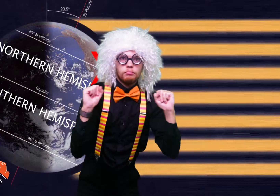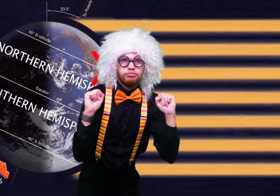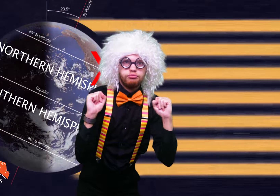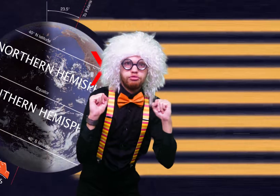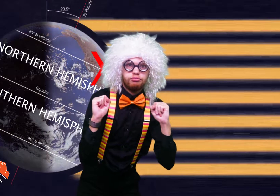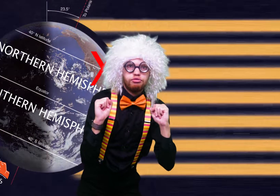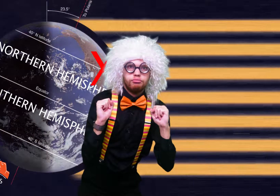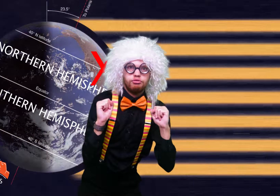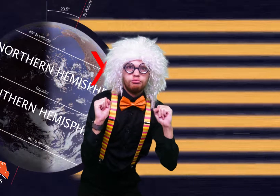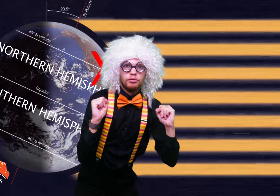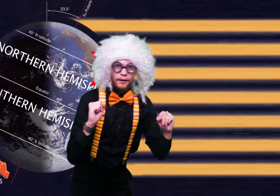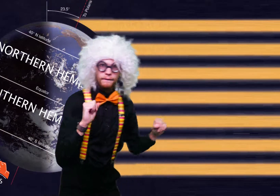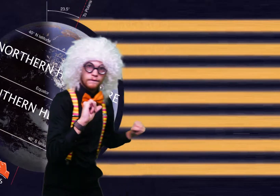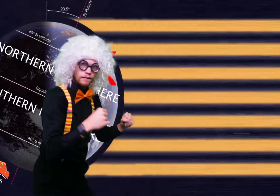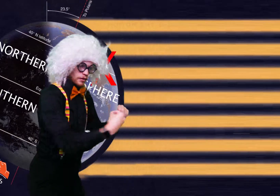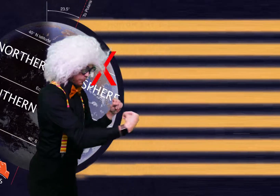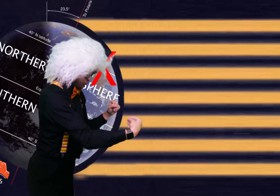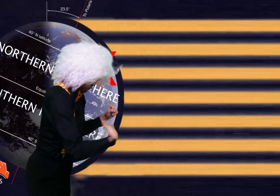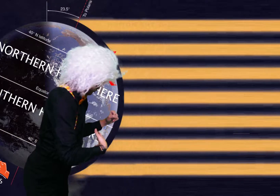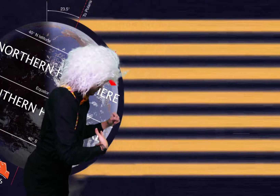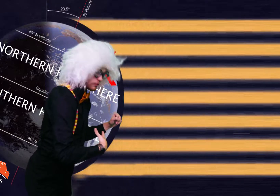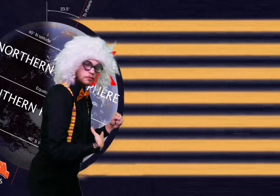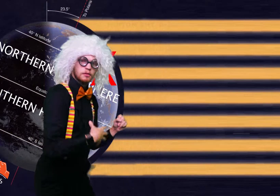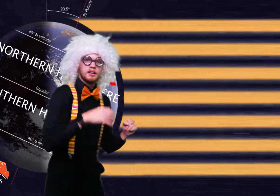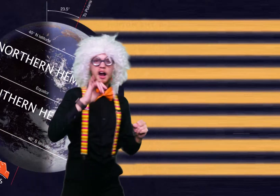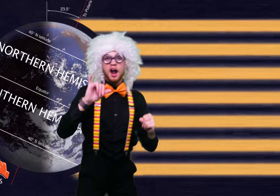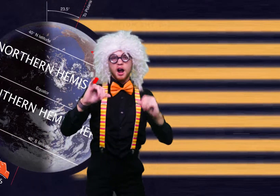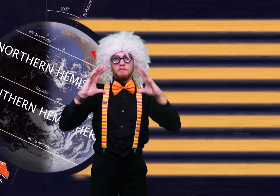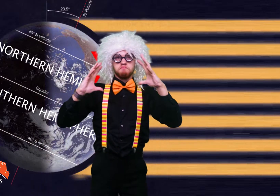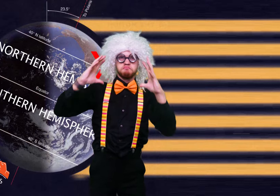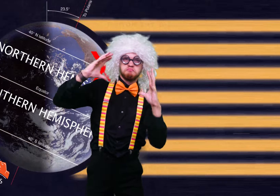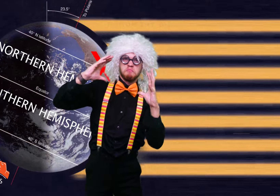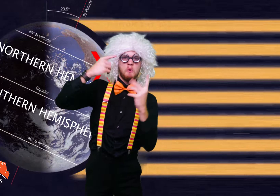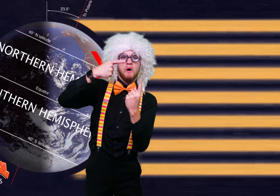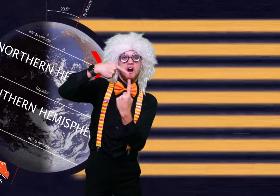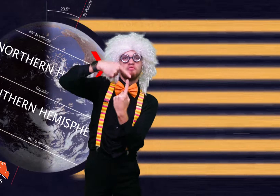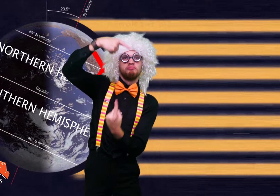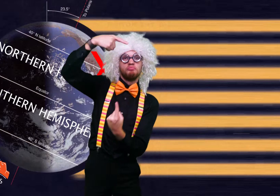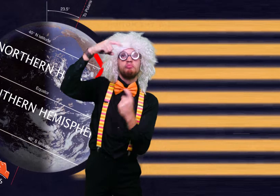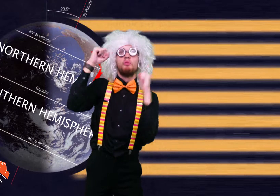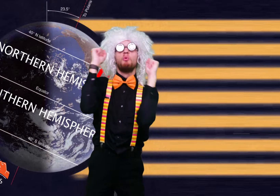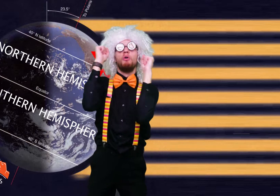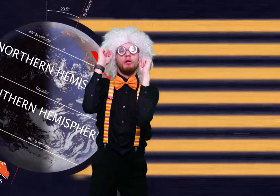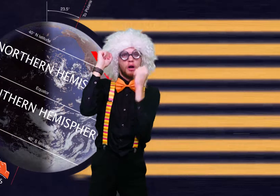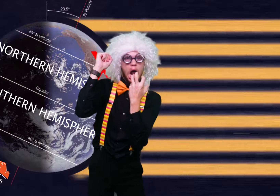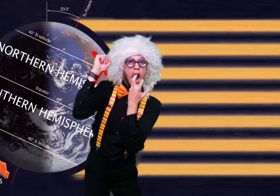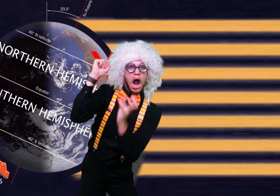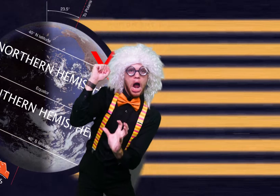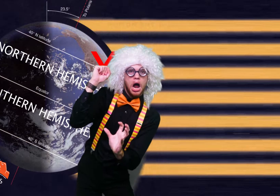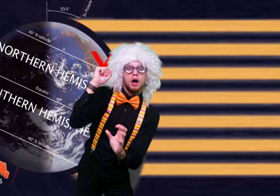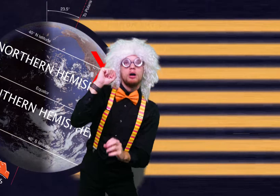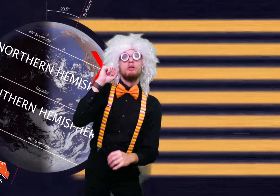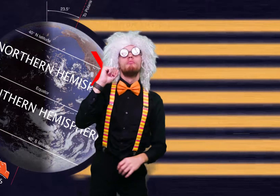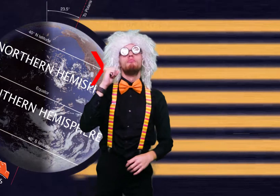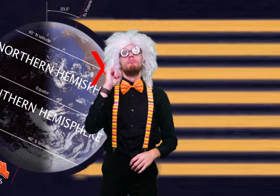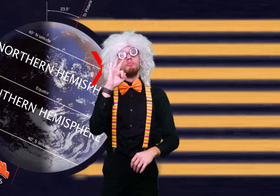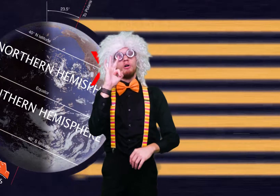first. Your head. And in the south, it's opposite, it's cold. The northern and